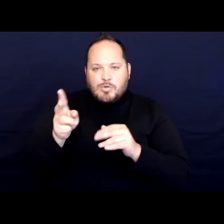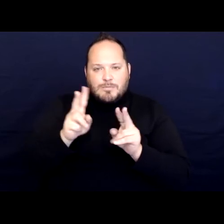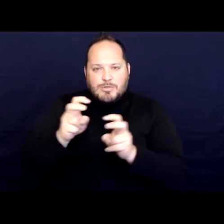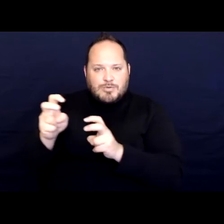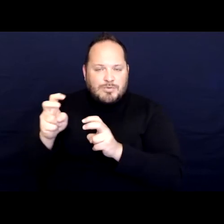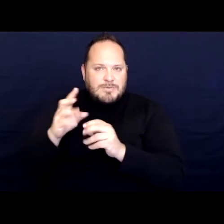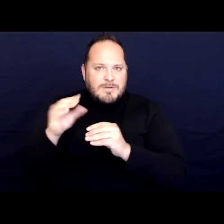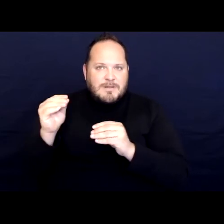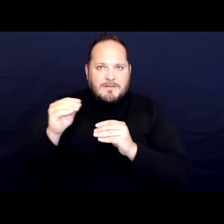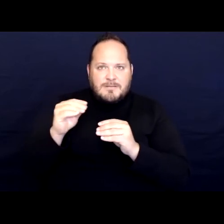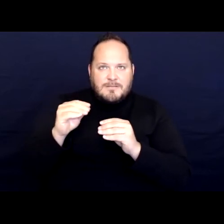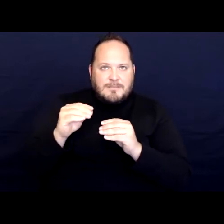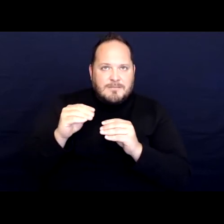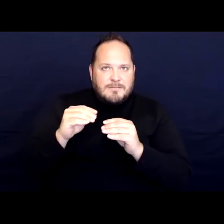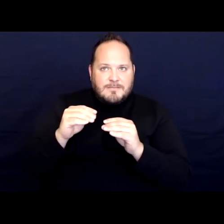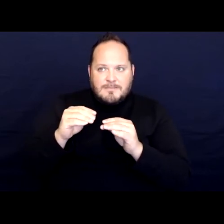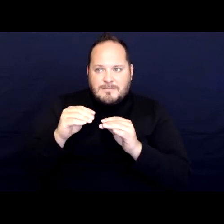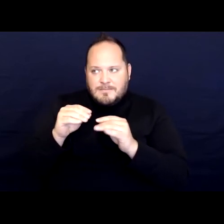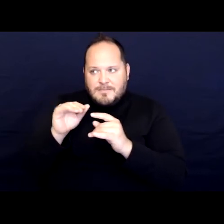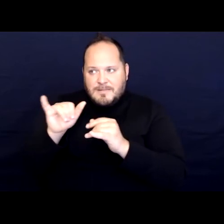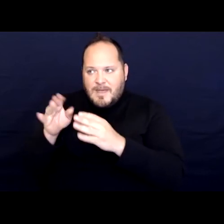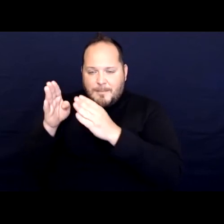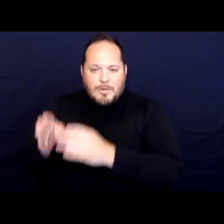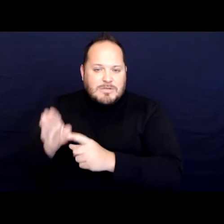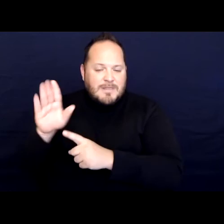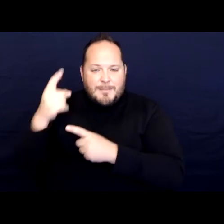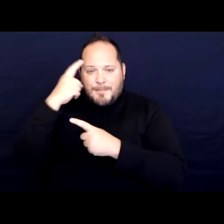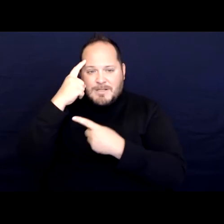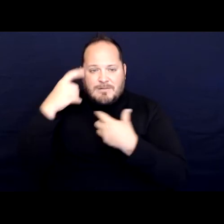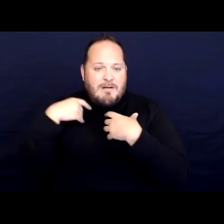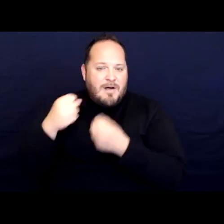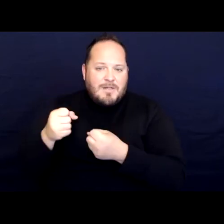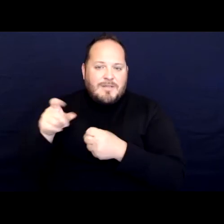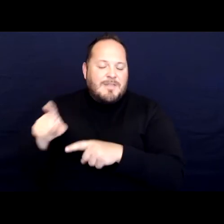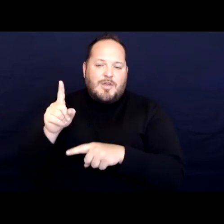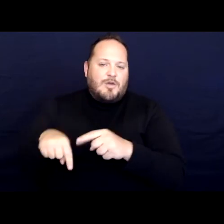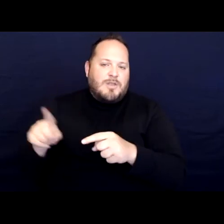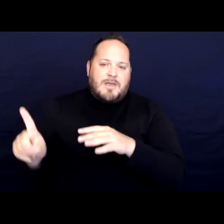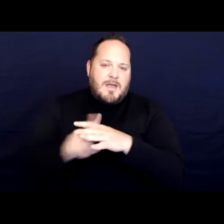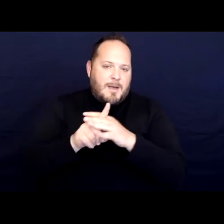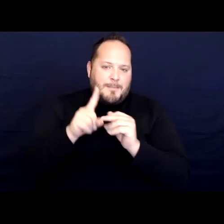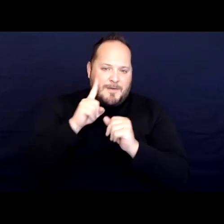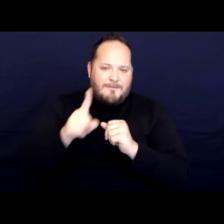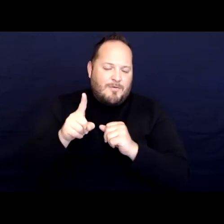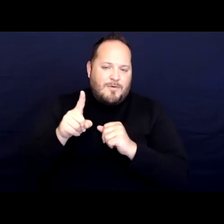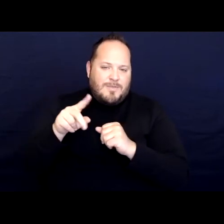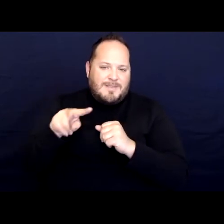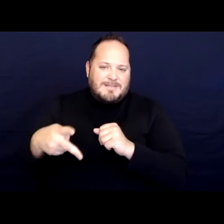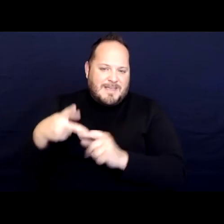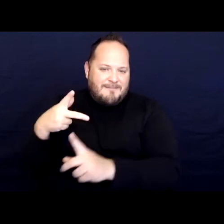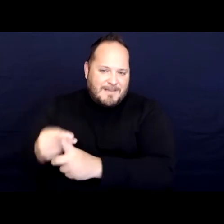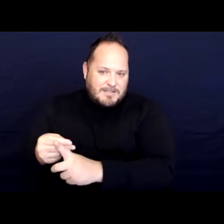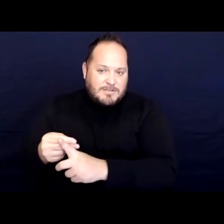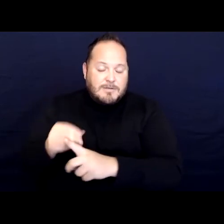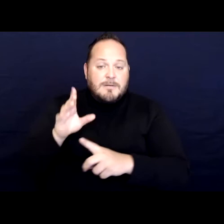focusing on that individual's mental health, they weren't able to come for that vaccination clinic. But when even